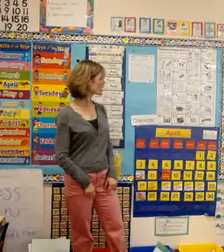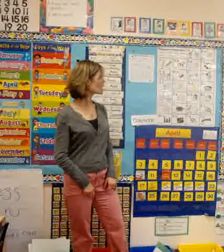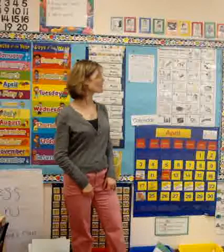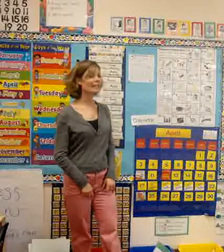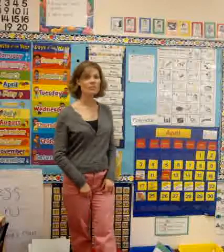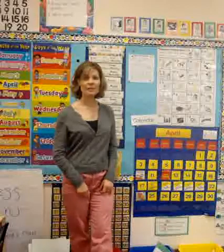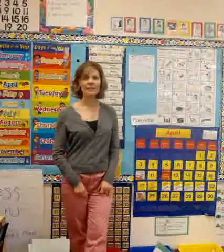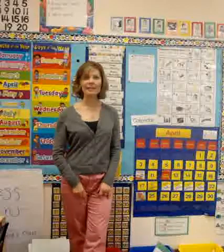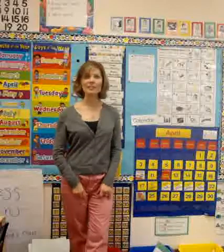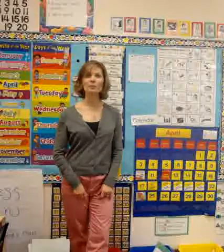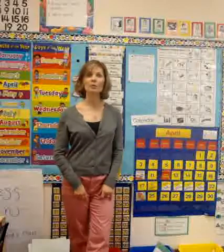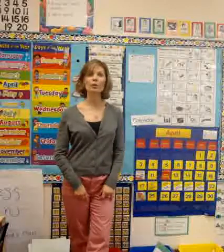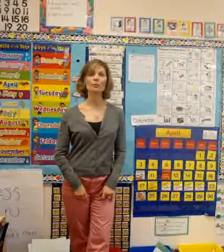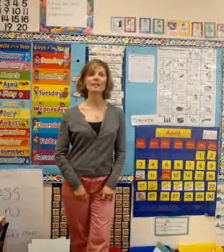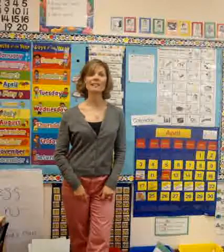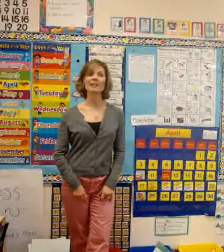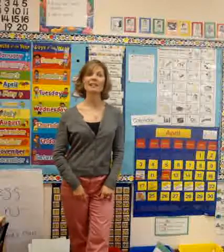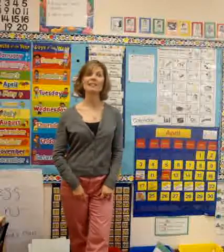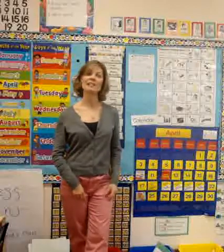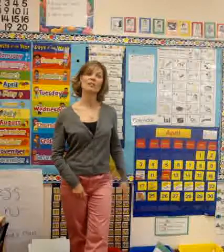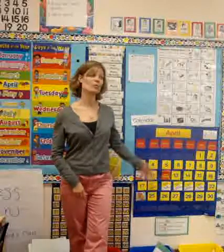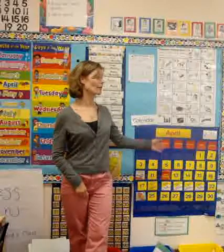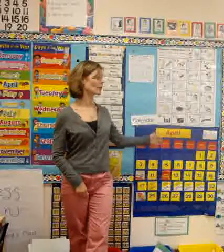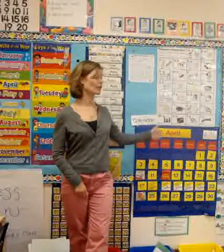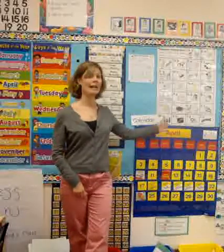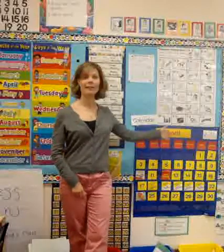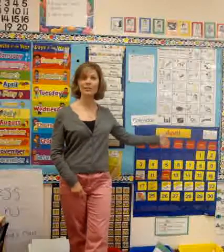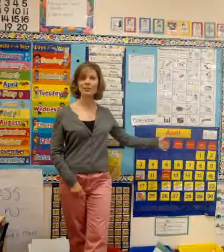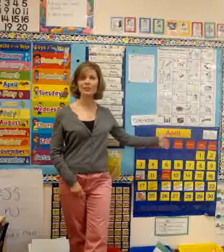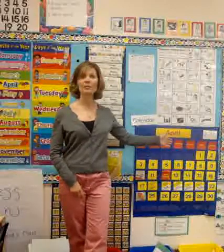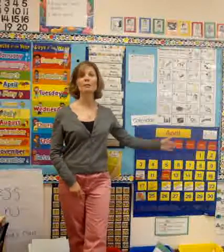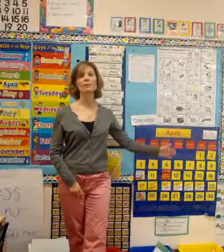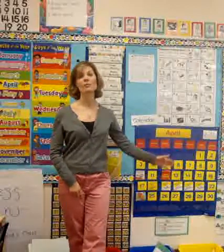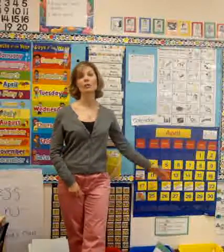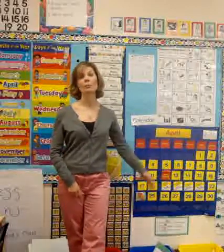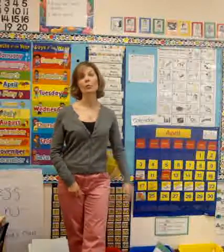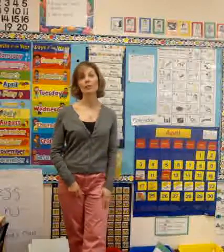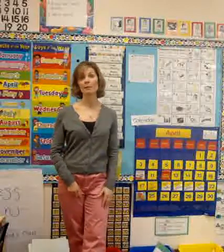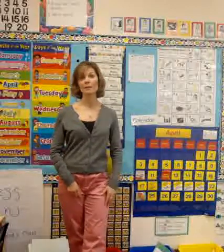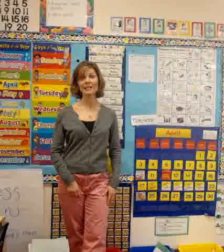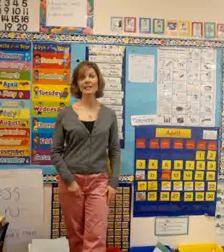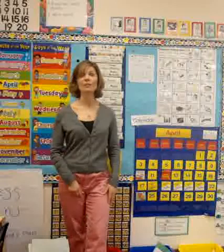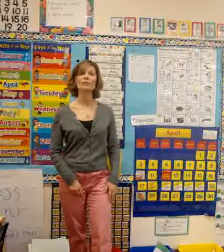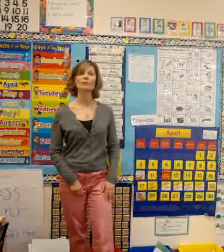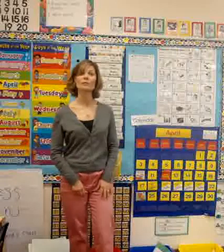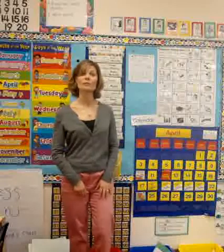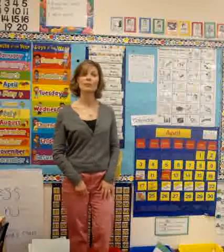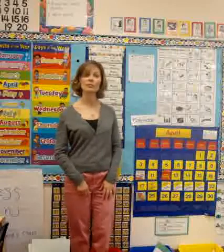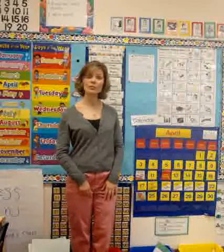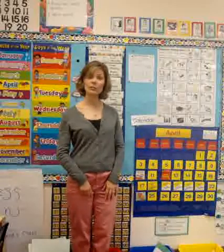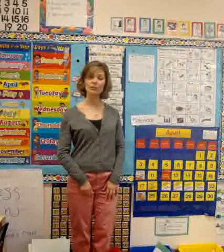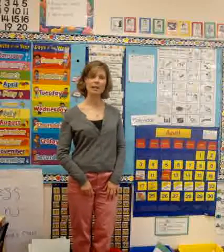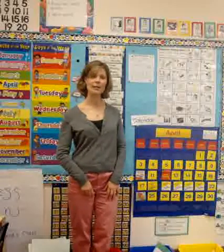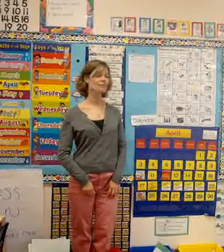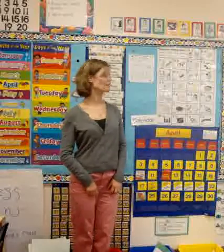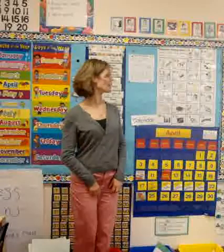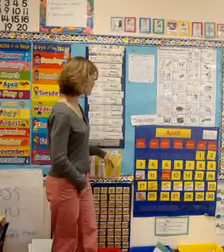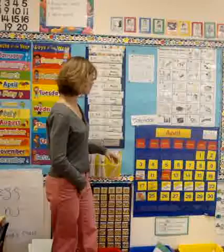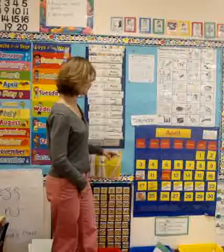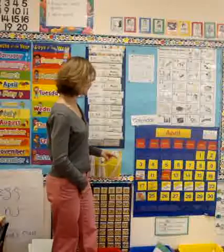The next way that I like to incorporate signs is throughout our calendar. Sometimes it's called morning meeting, or sometimes it's called circle time.